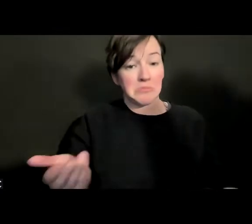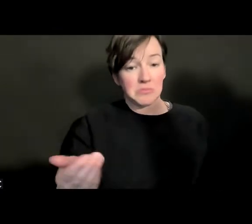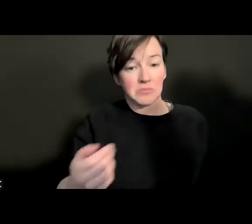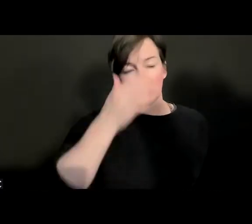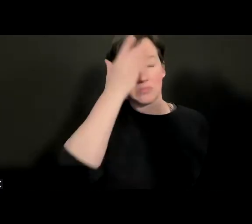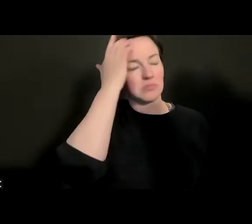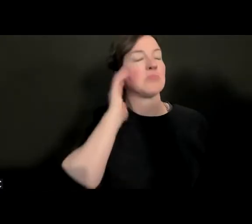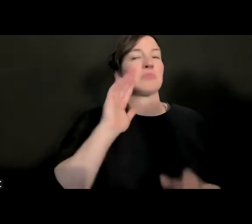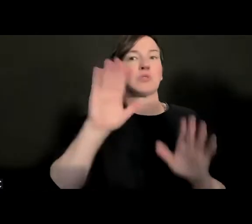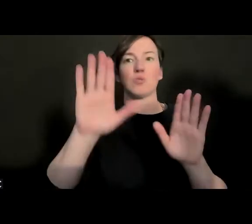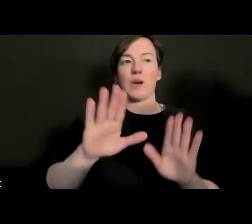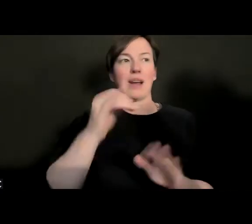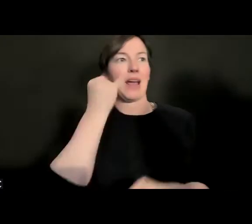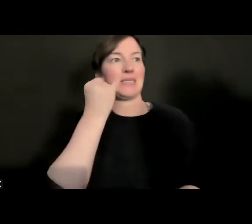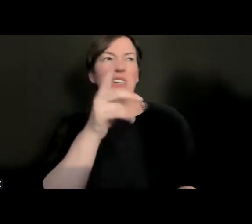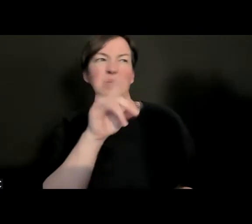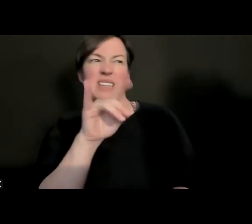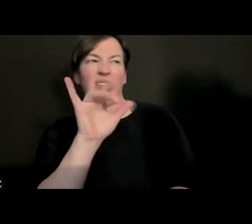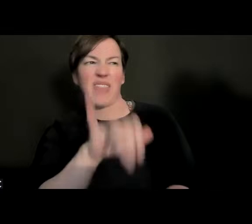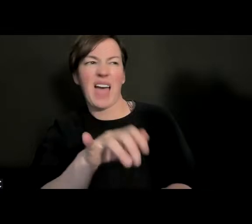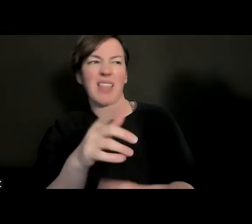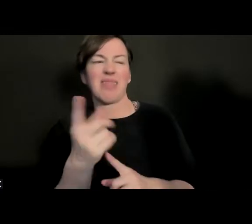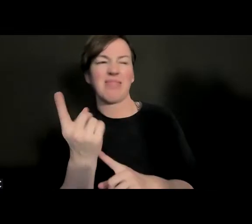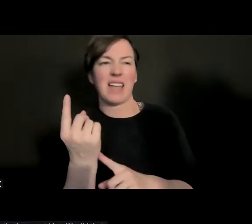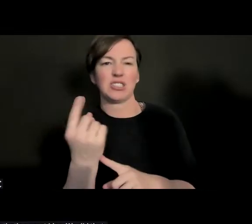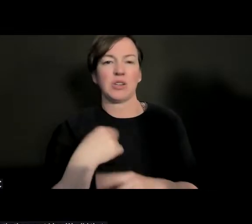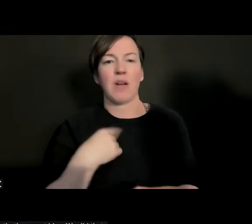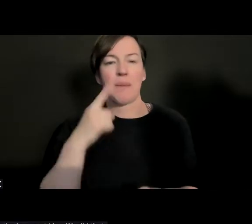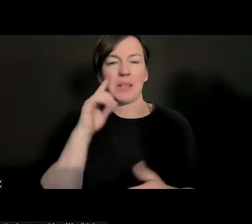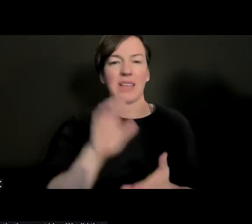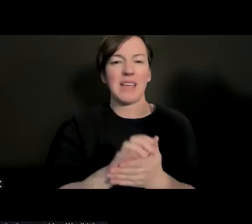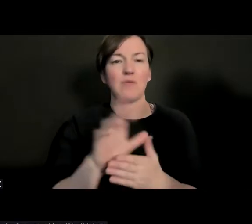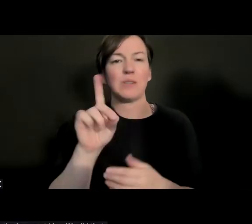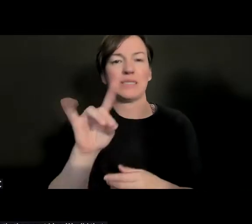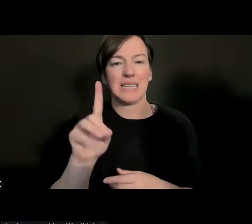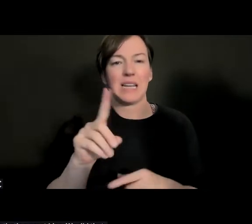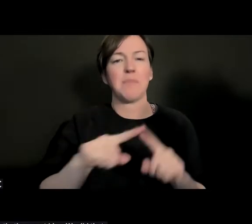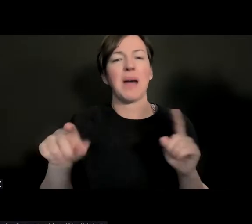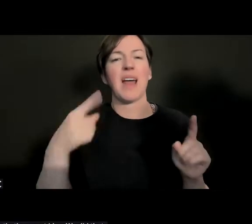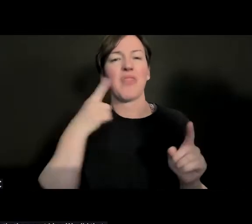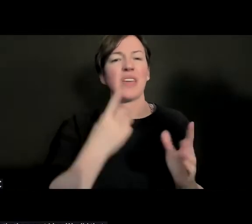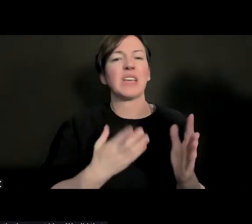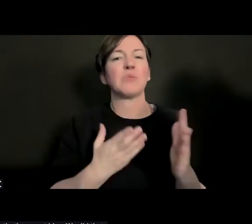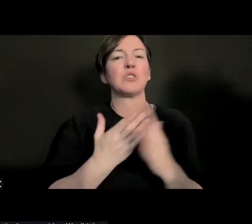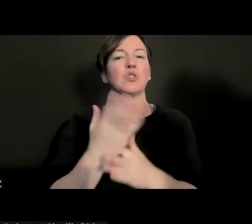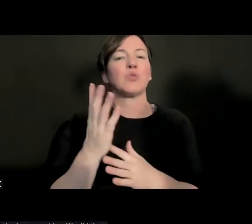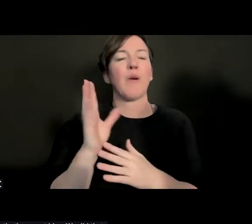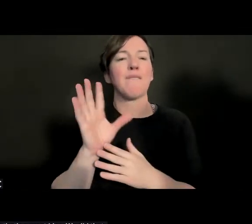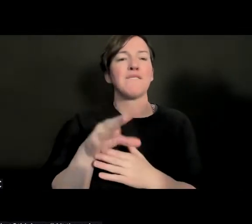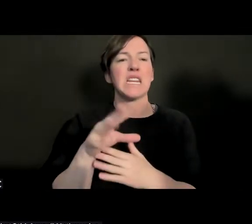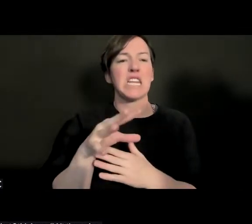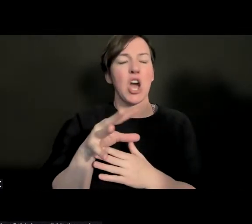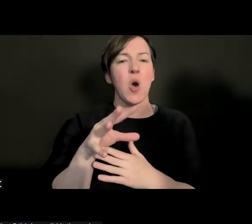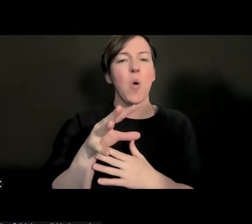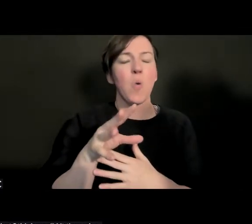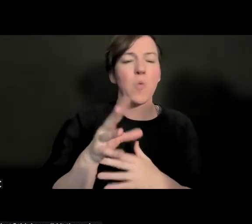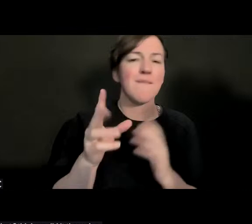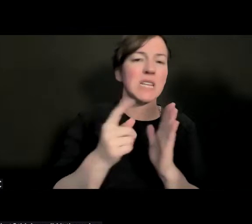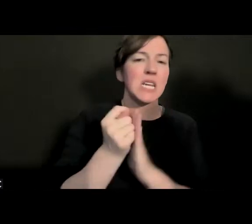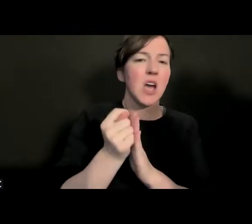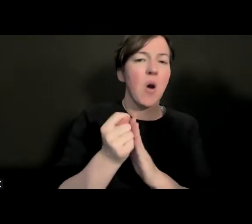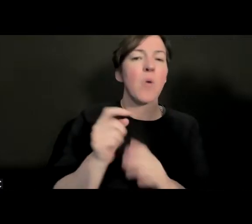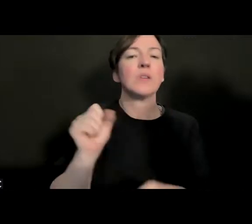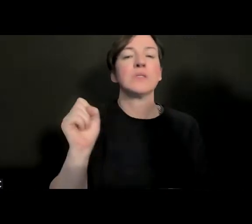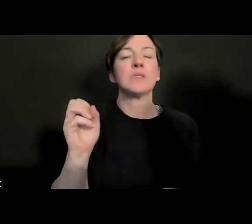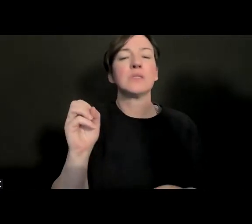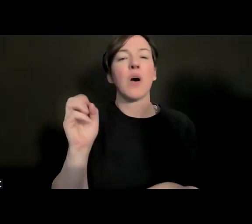great idea. We did that last year. I believe we did that last year, but I think we did it through a video, if I'm remembering. So let